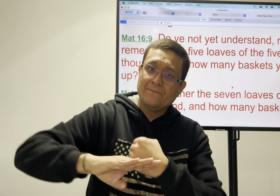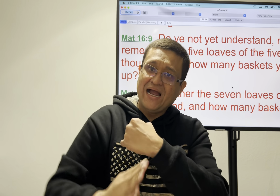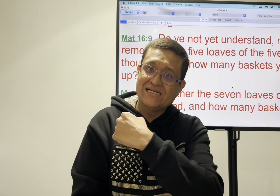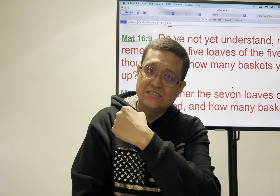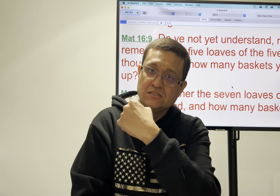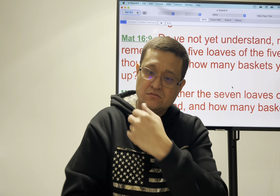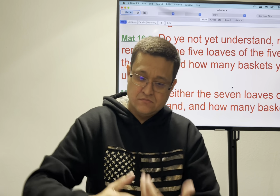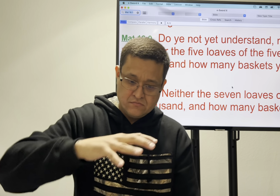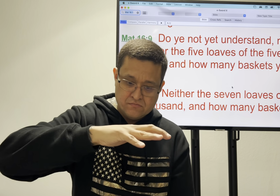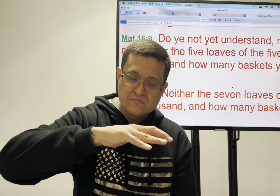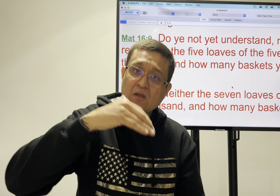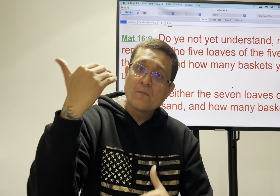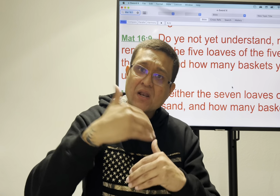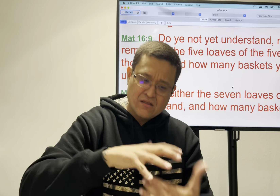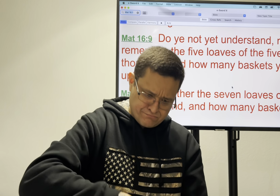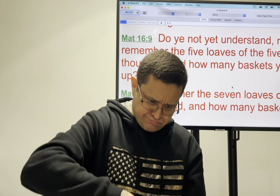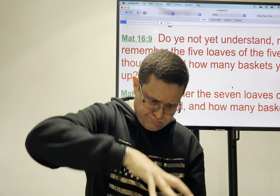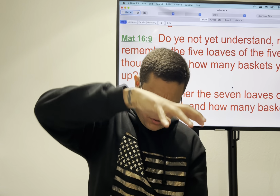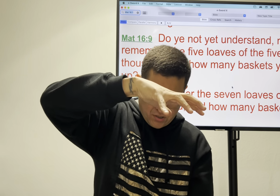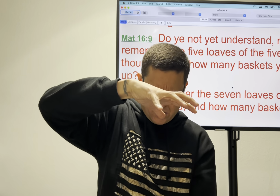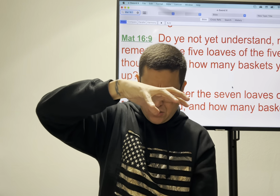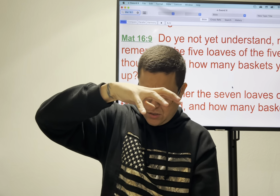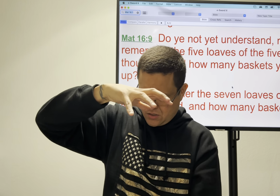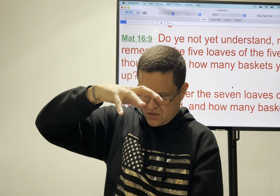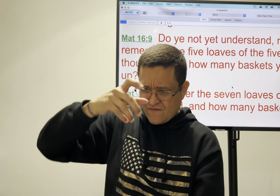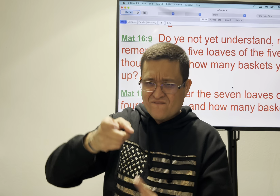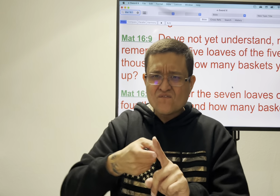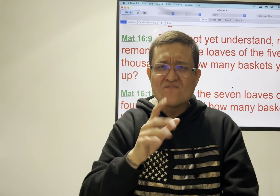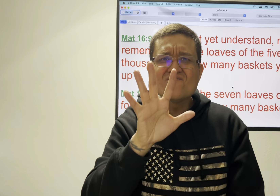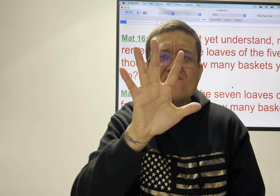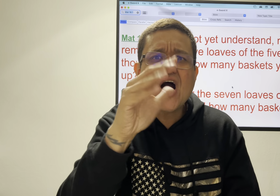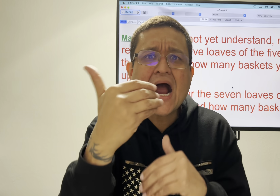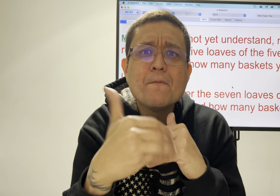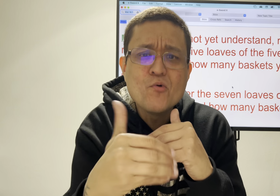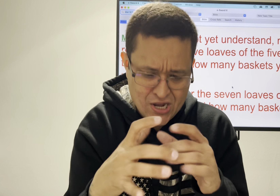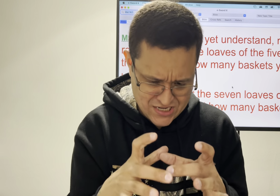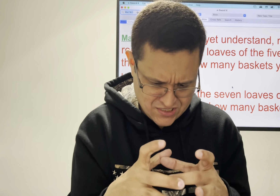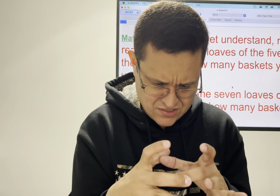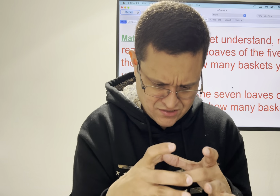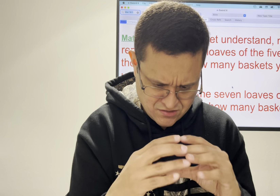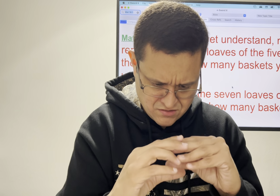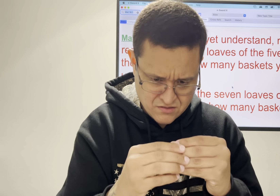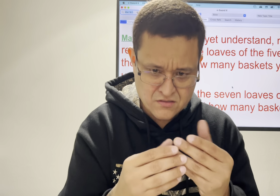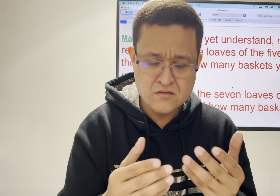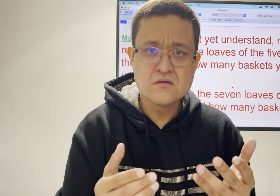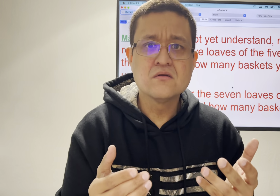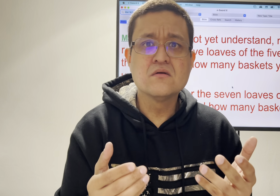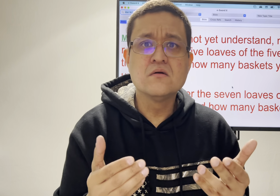For from five small